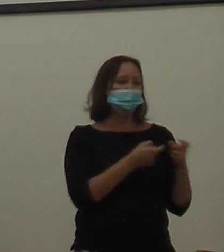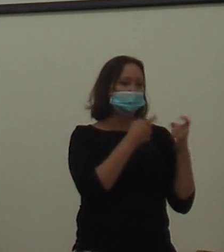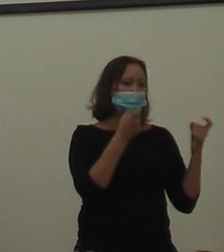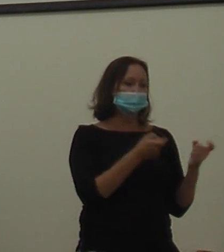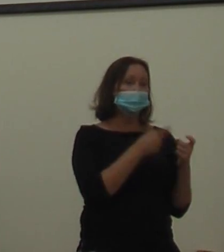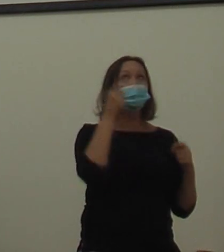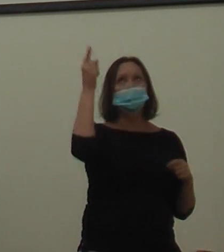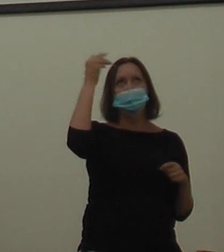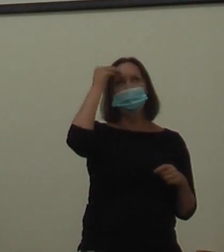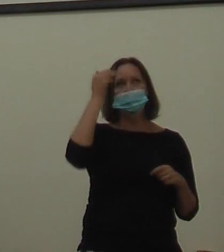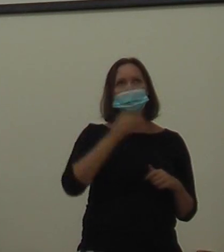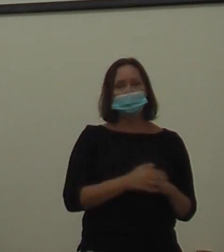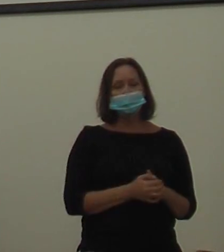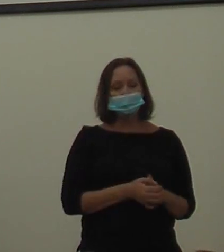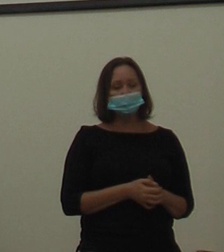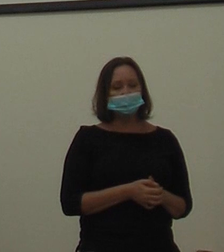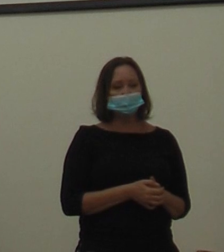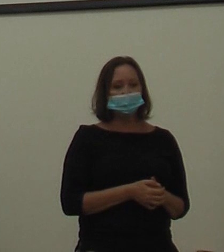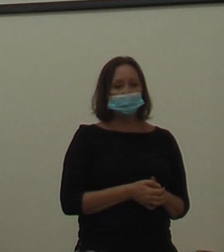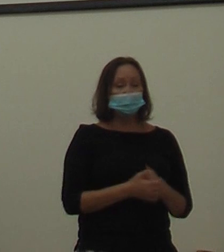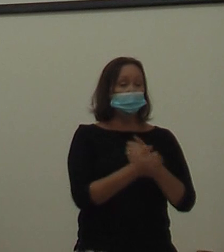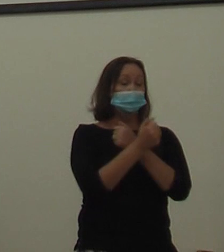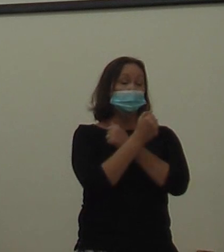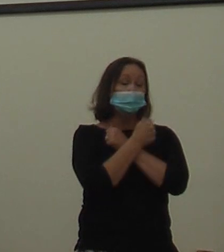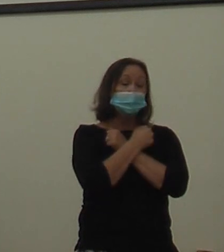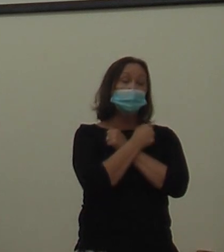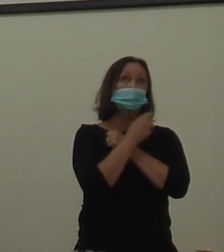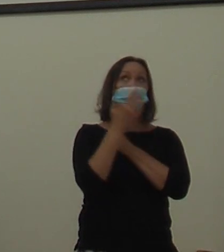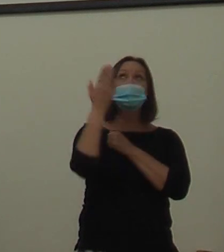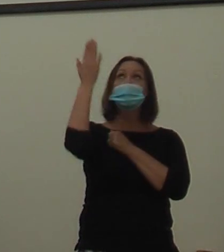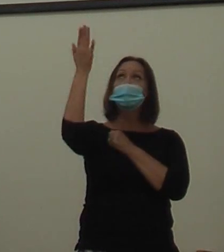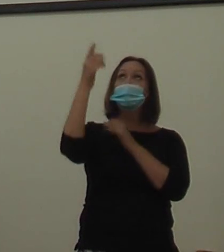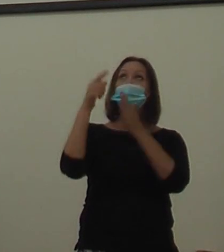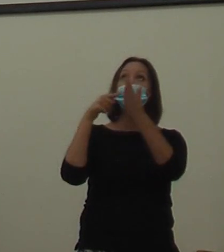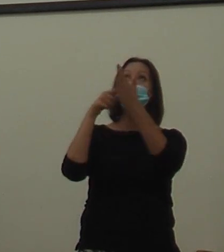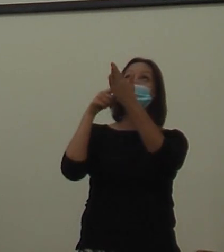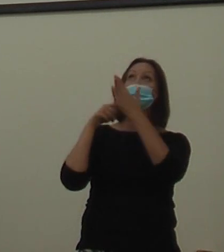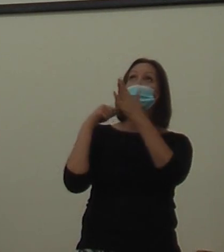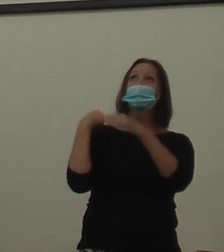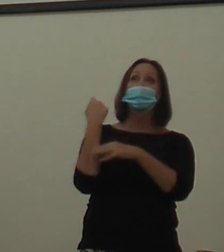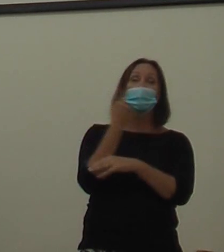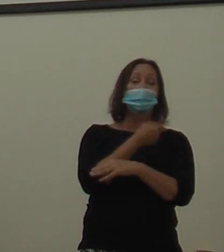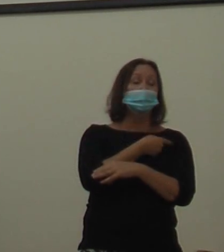The love He showed through sacrificing His Son is beyond comprehension for me.